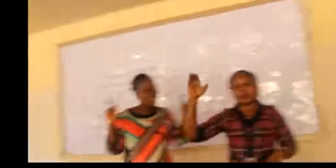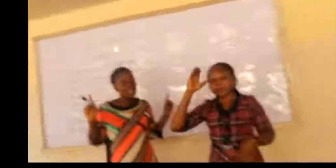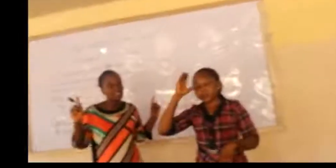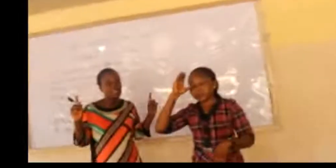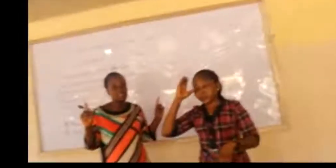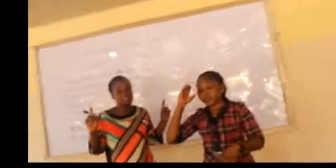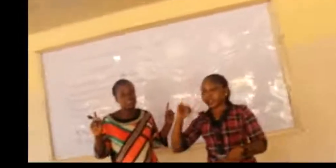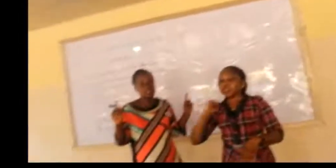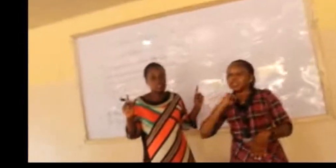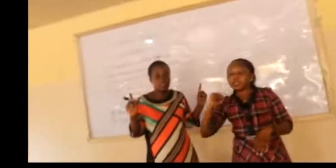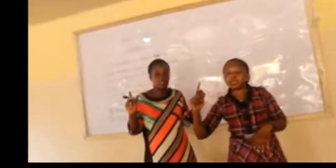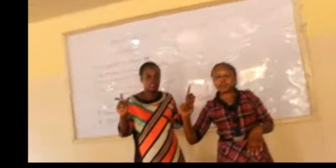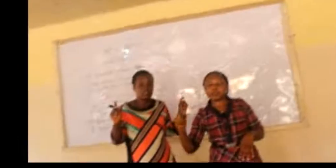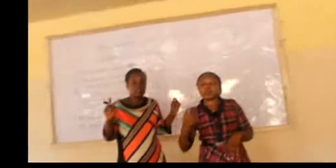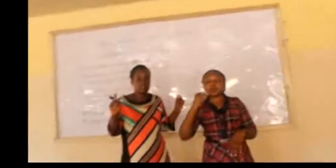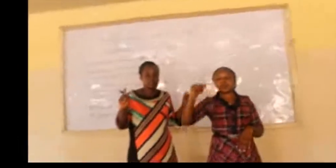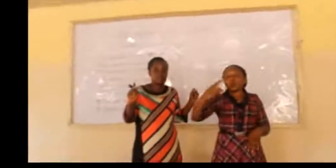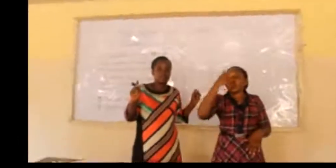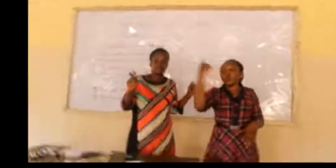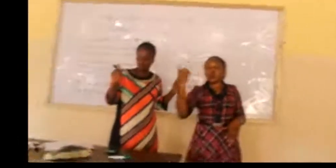natural satellite